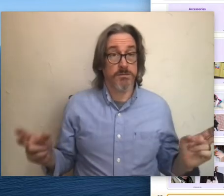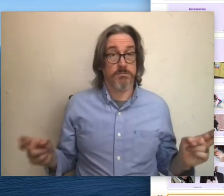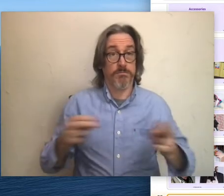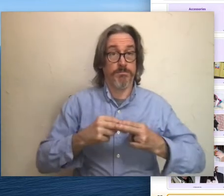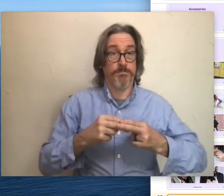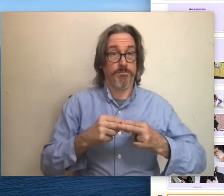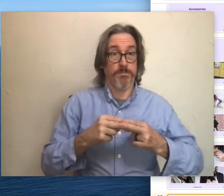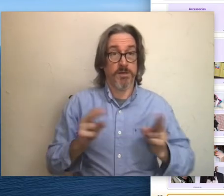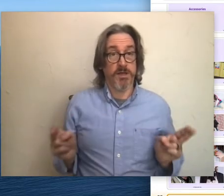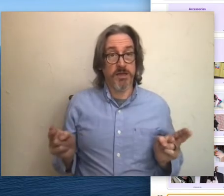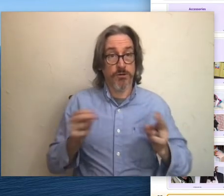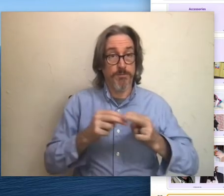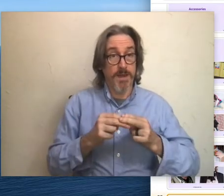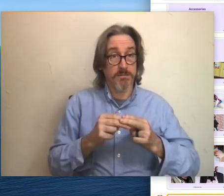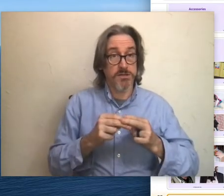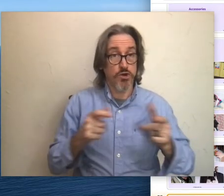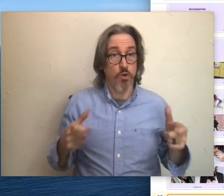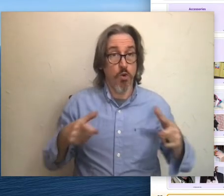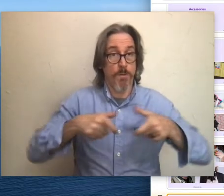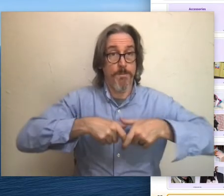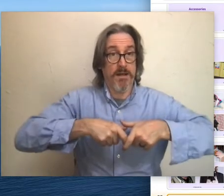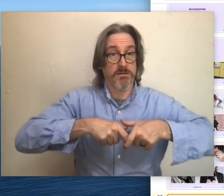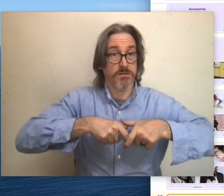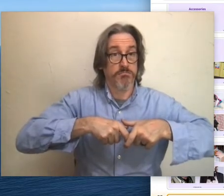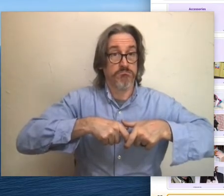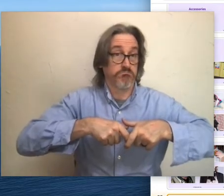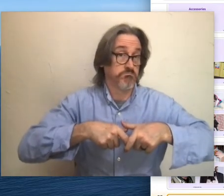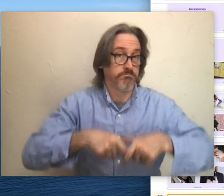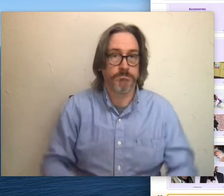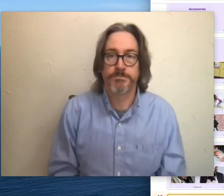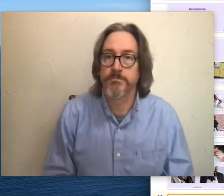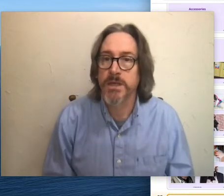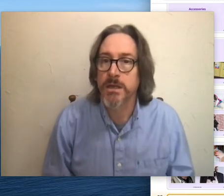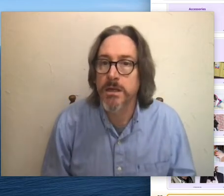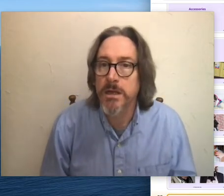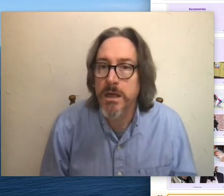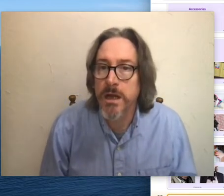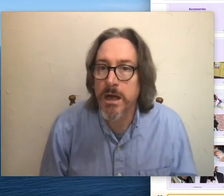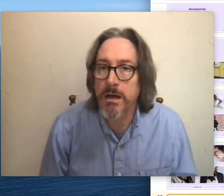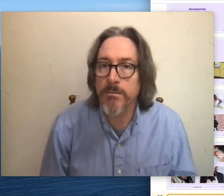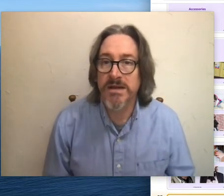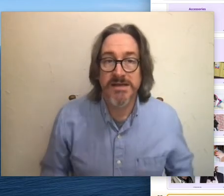belt, either belt or belt.